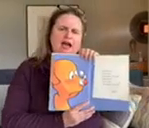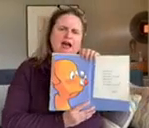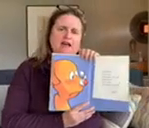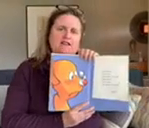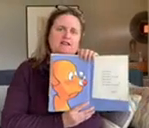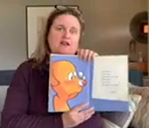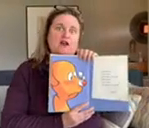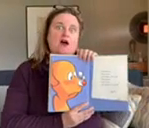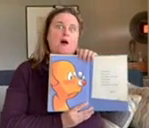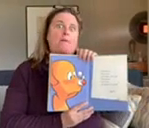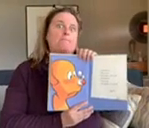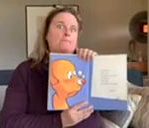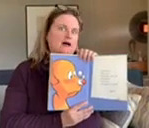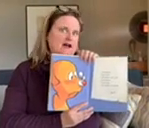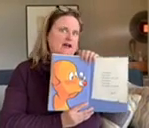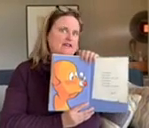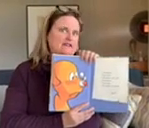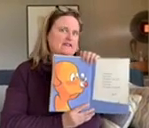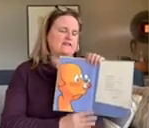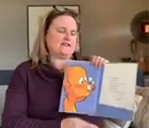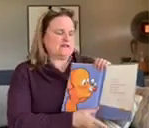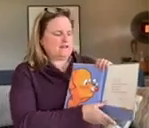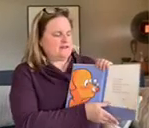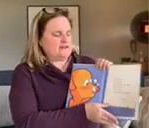mad. But